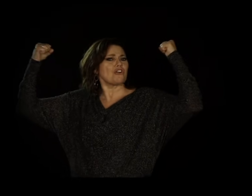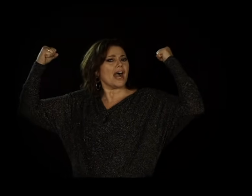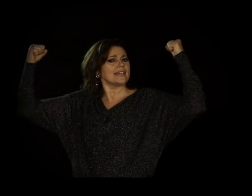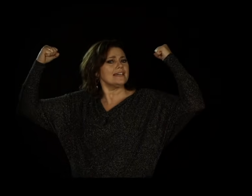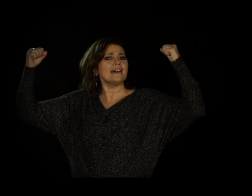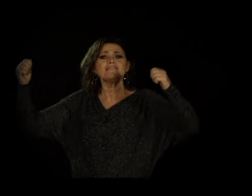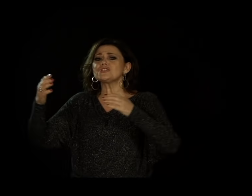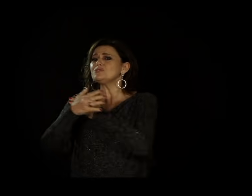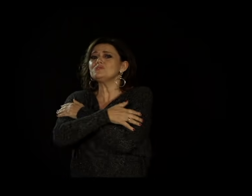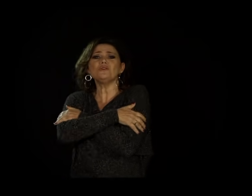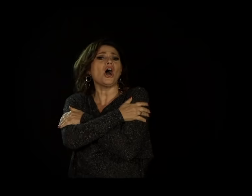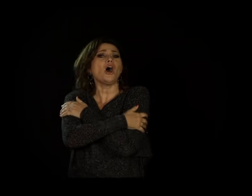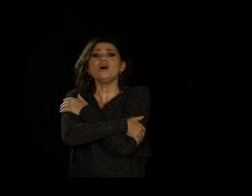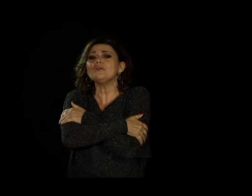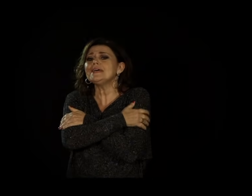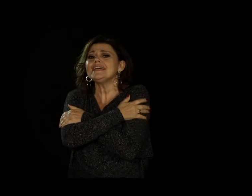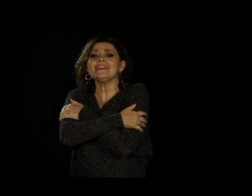Strong enough to hold me